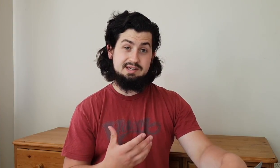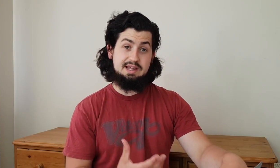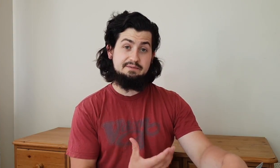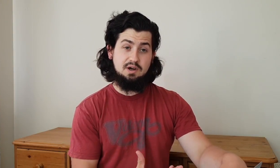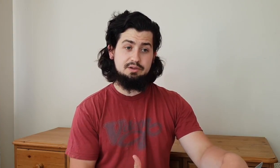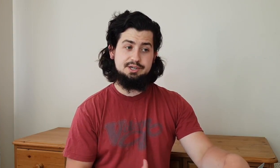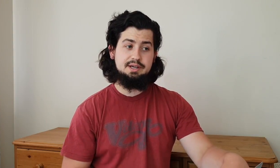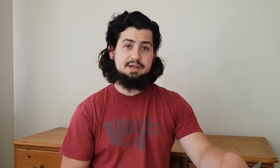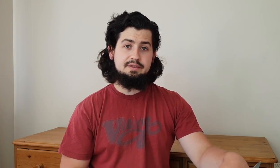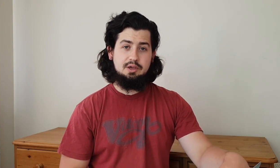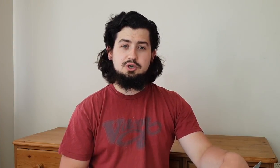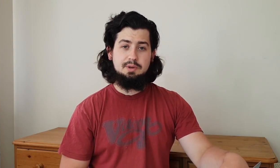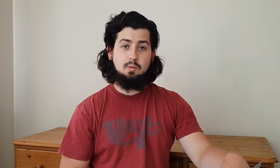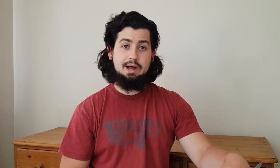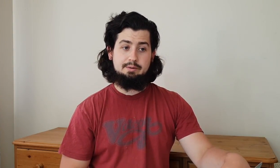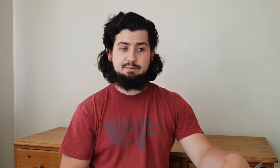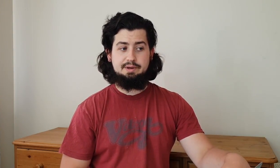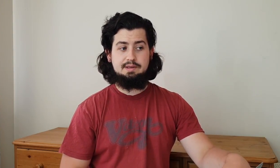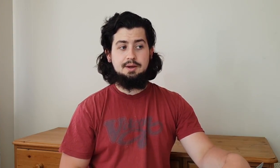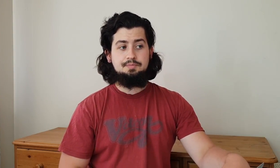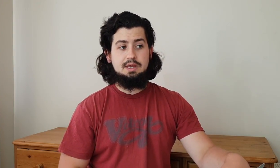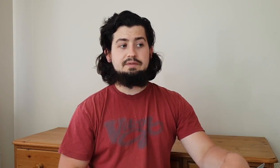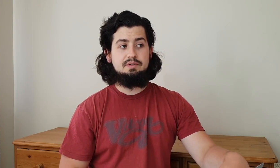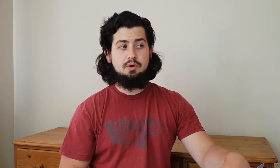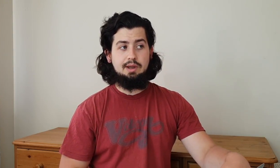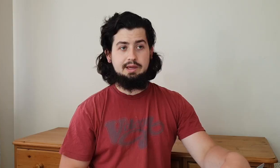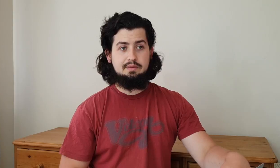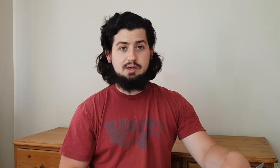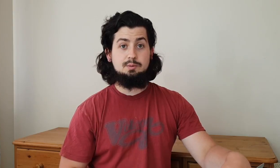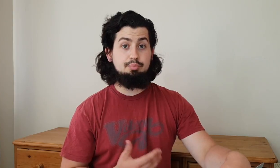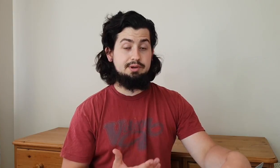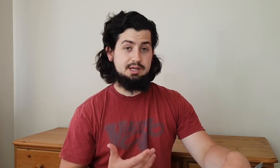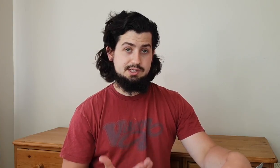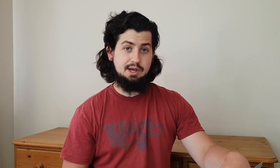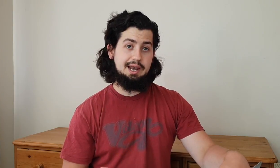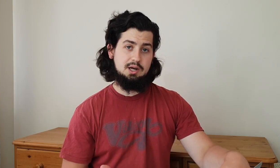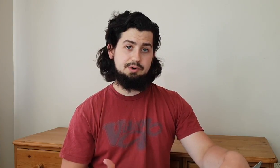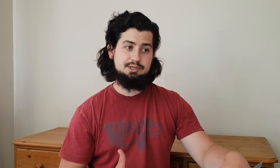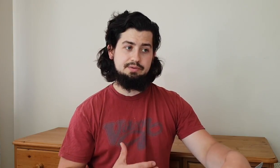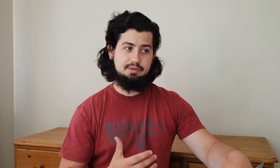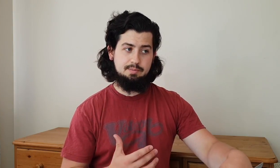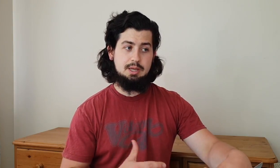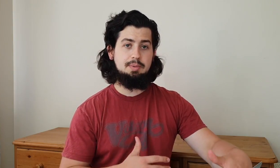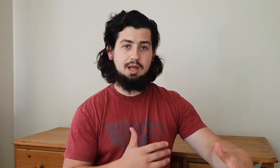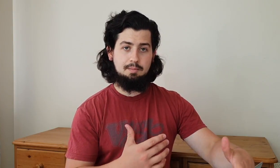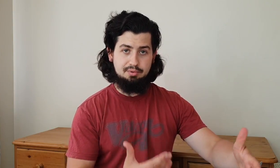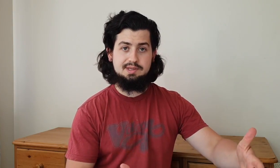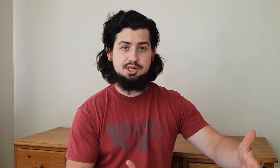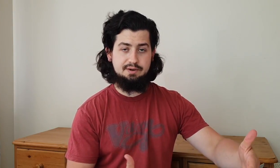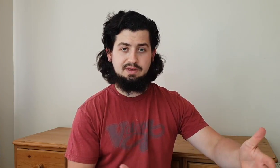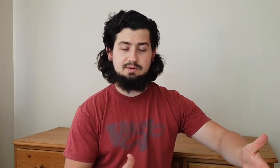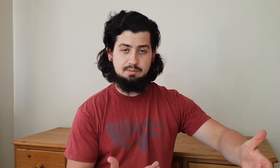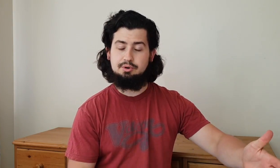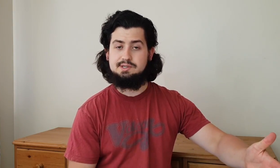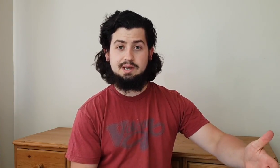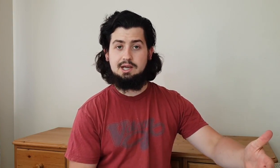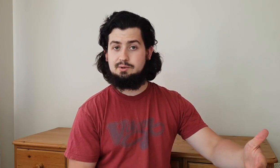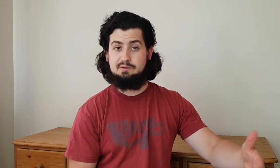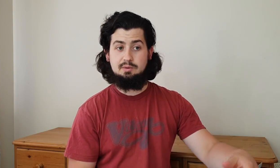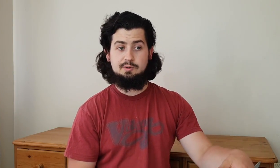in deaf culture that you should be aware of because even though like they use British sign language and the people are British if they're using British sign language for the most